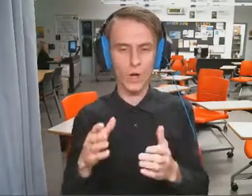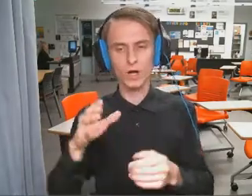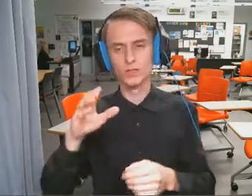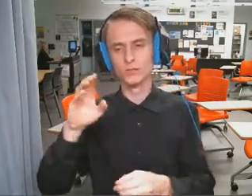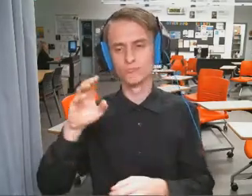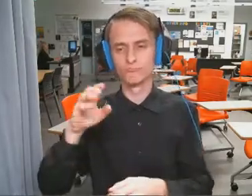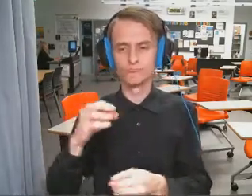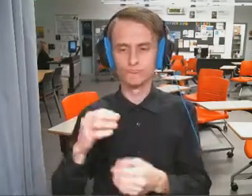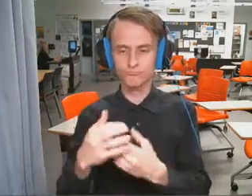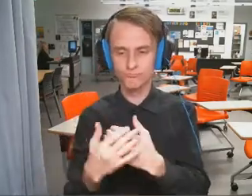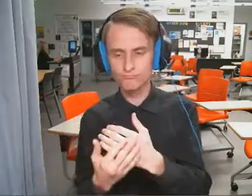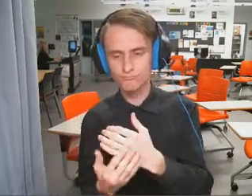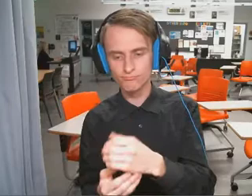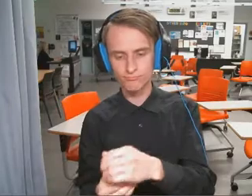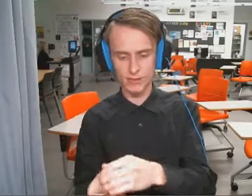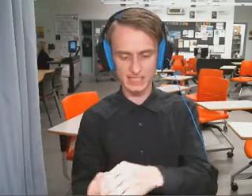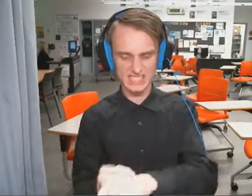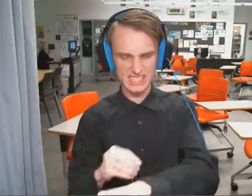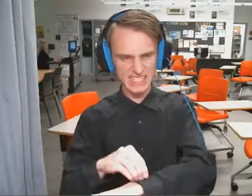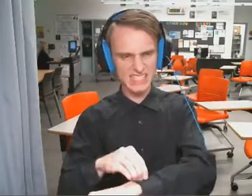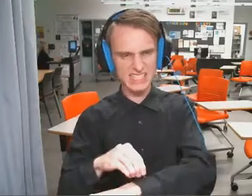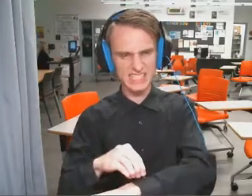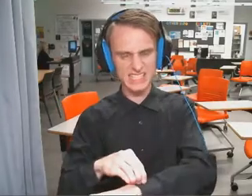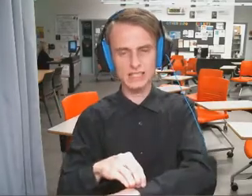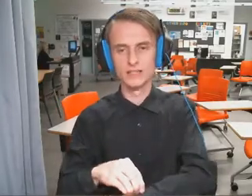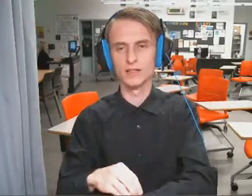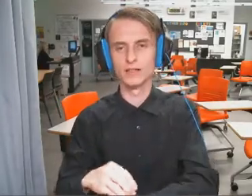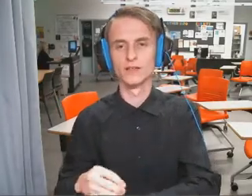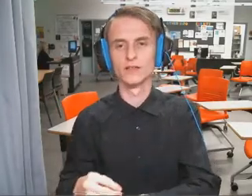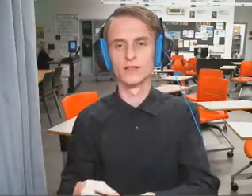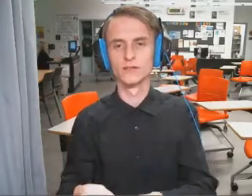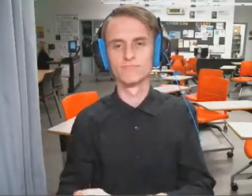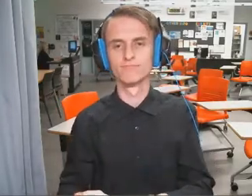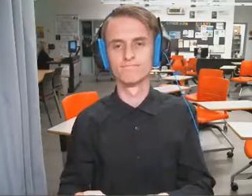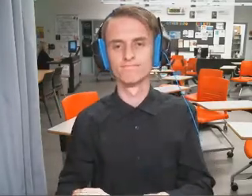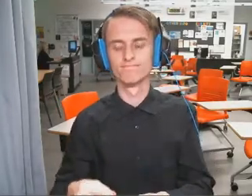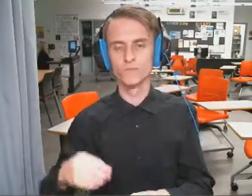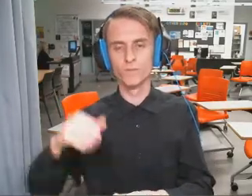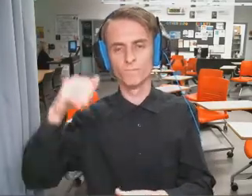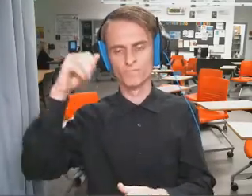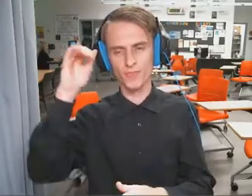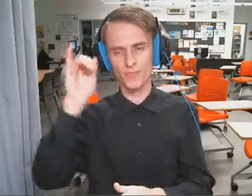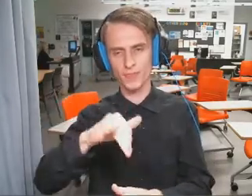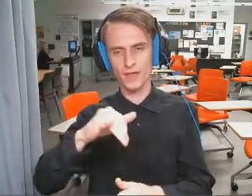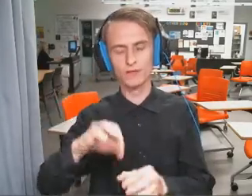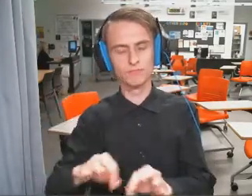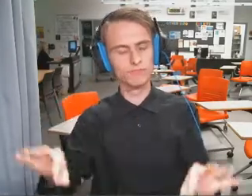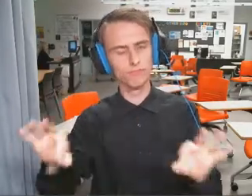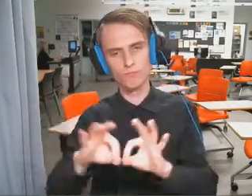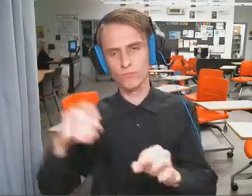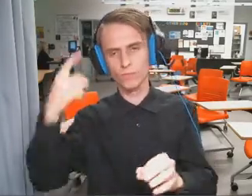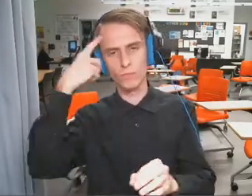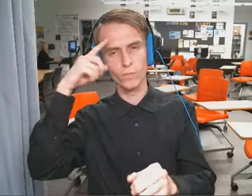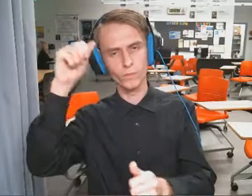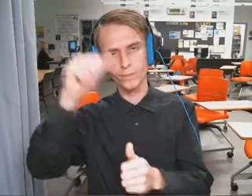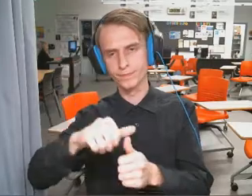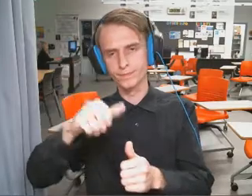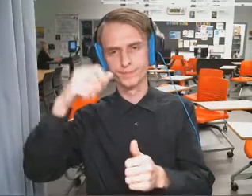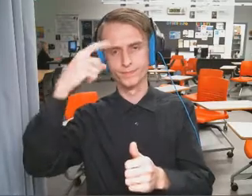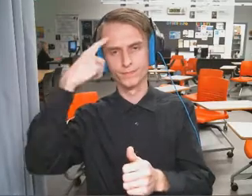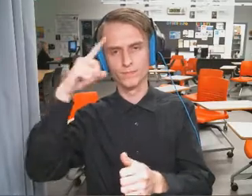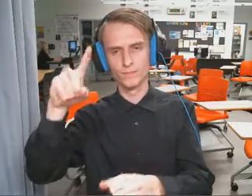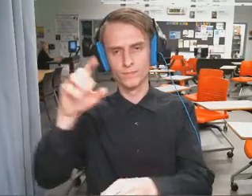that's really all about the most important things to remember about bruises. So then again, the body will heal itself